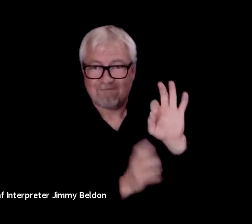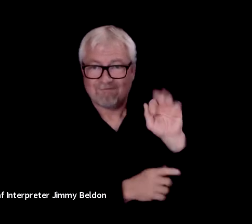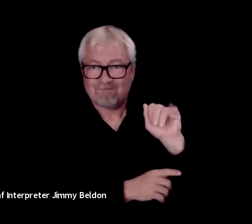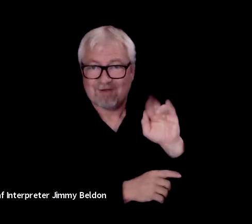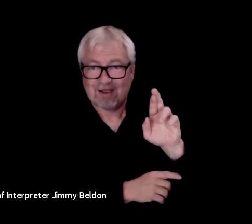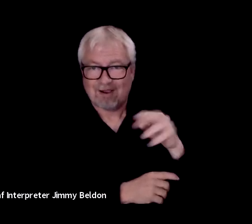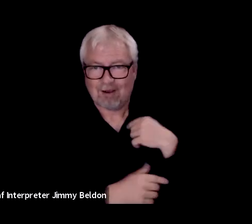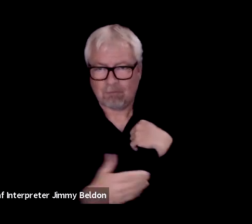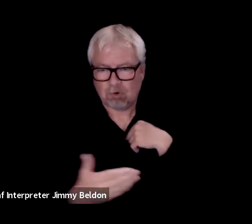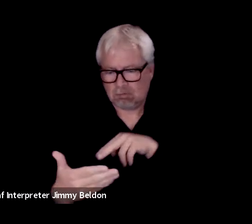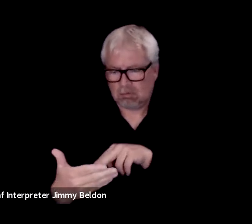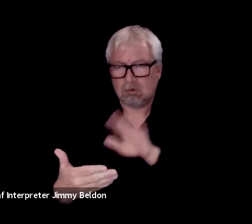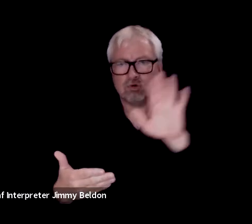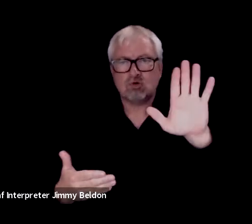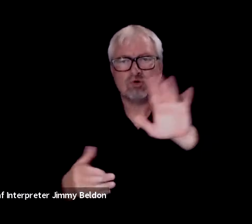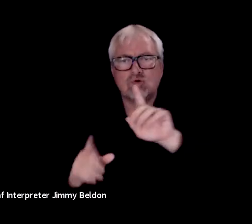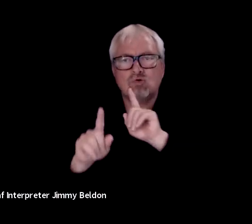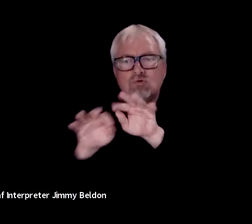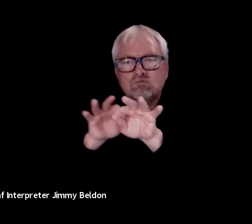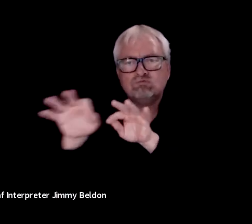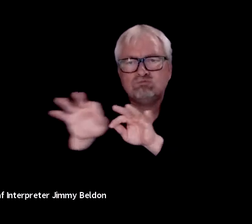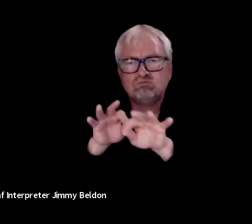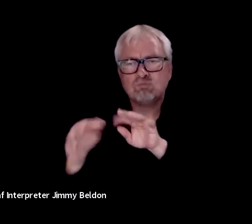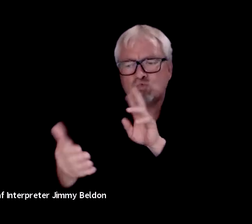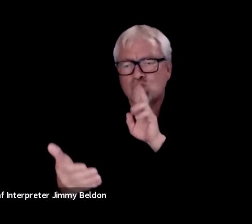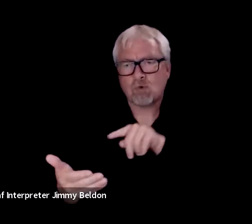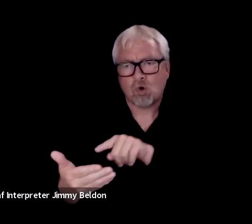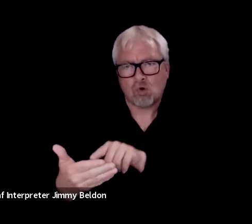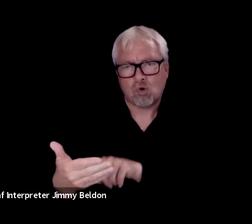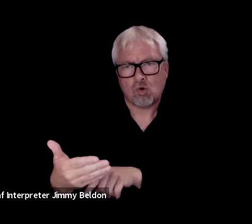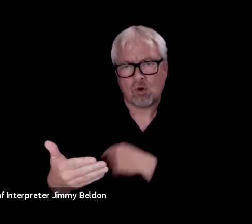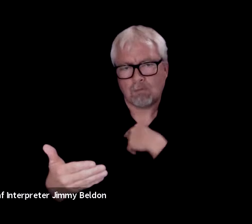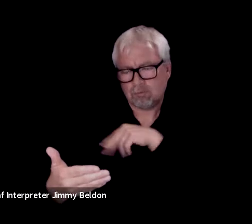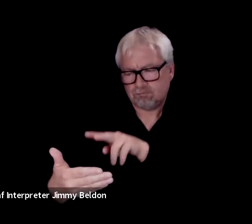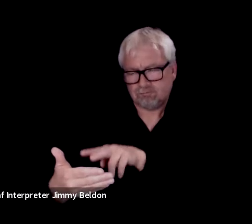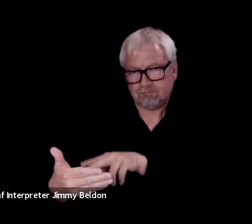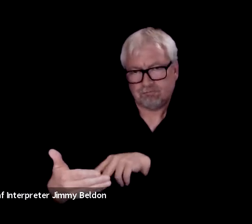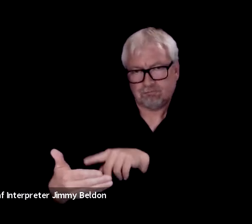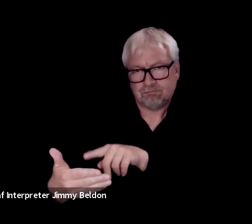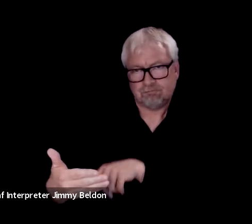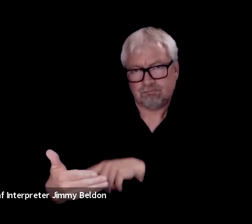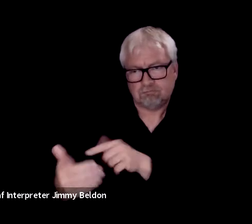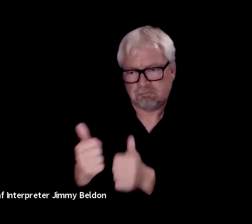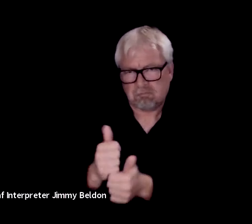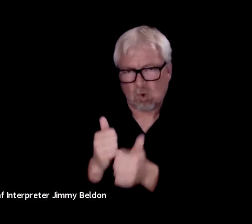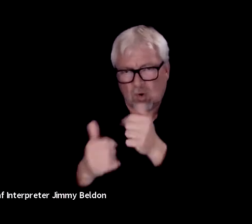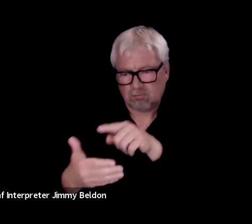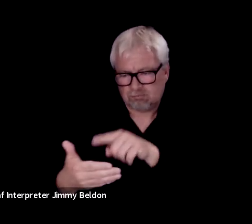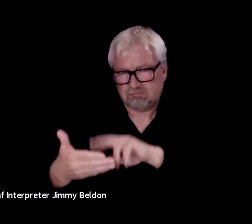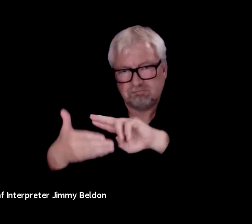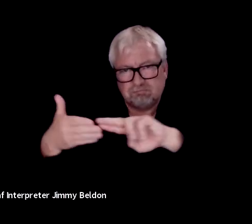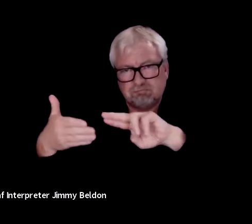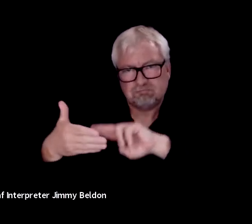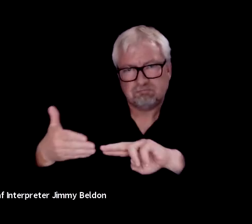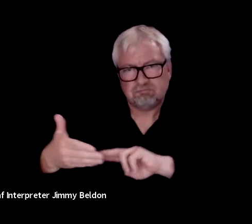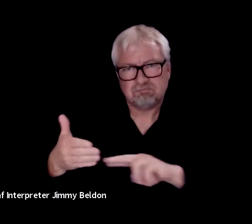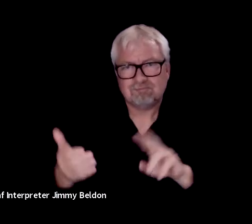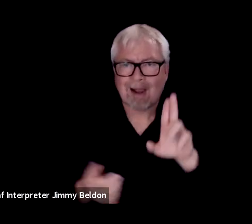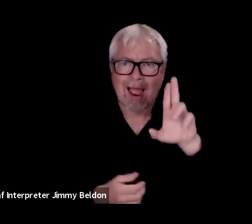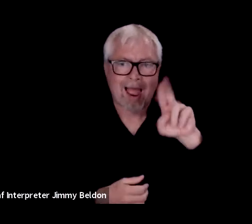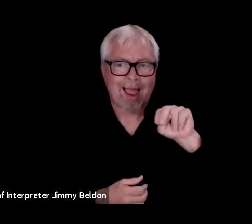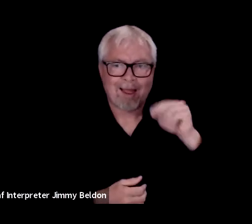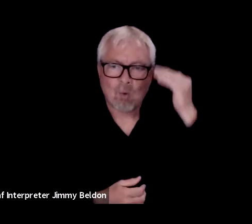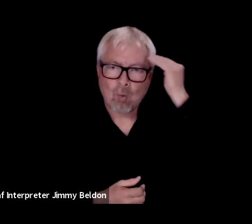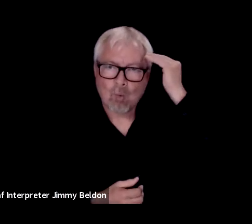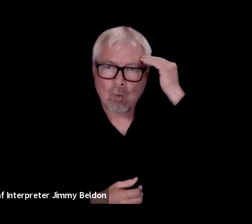of the cases, new infections are unknown transmission sources, far more than in earlier stages of the